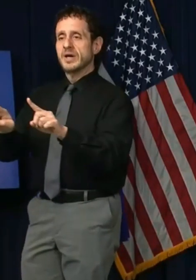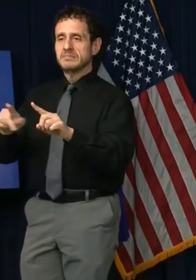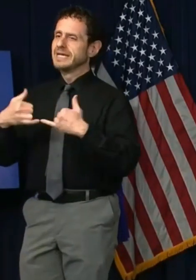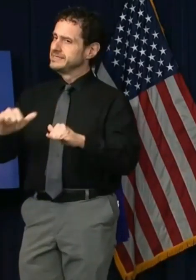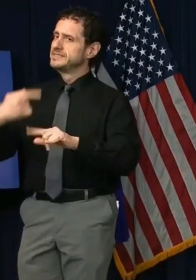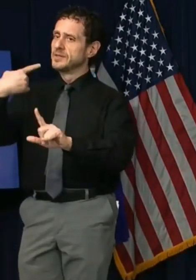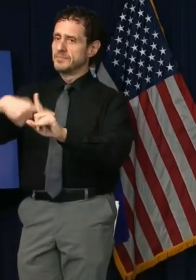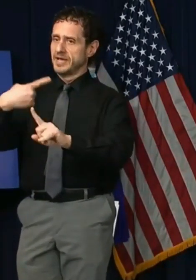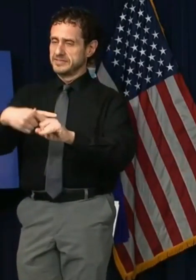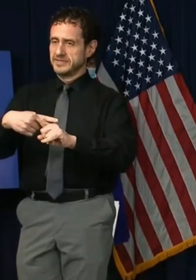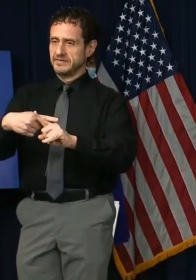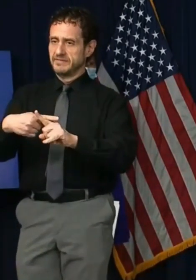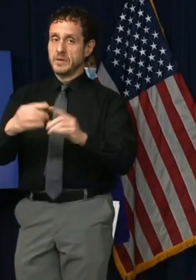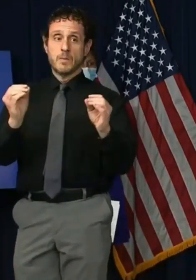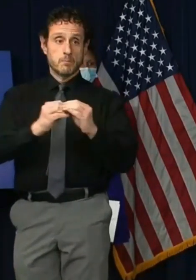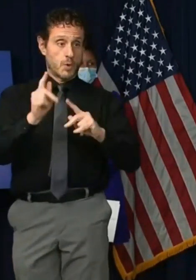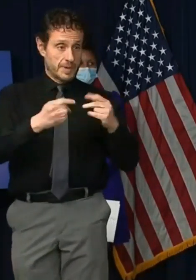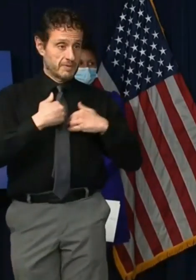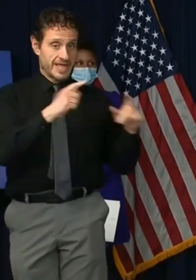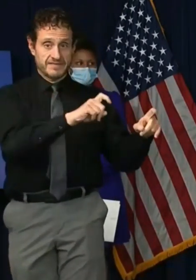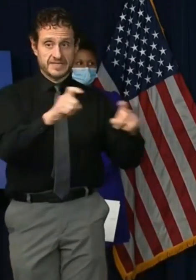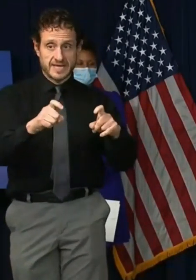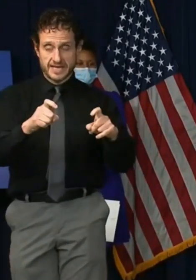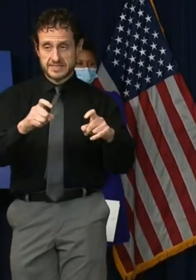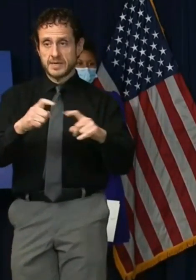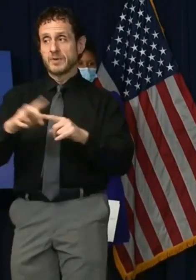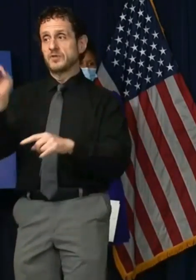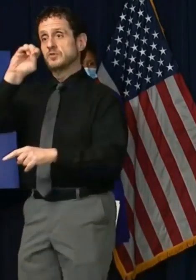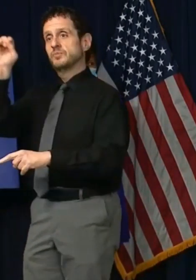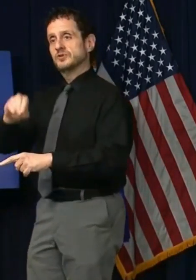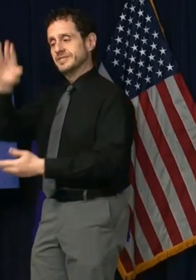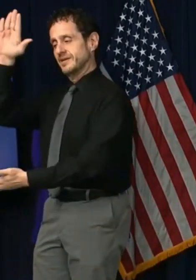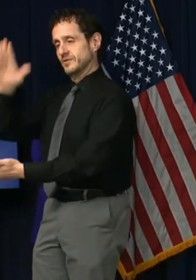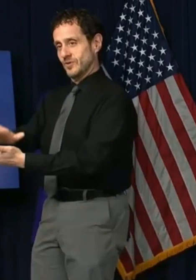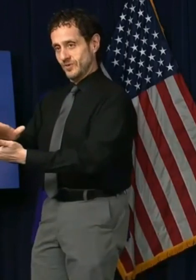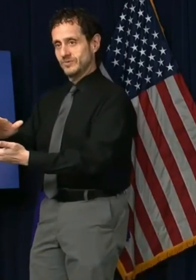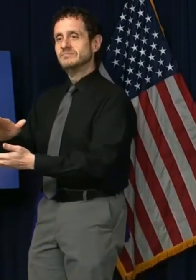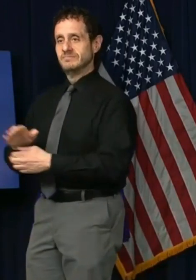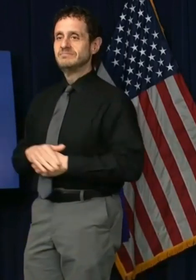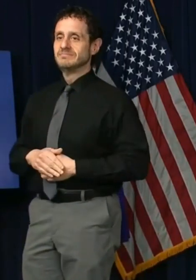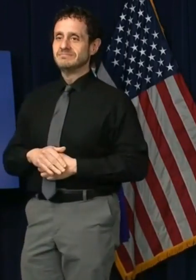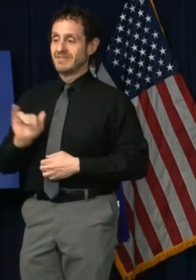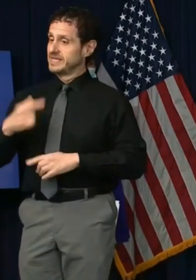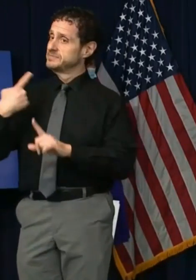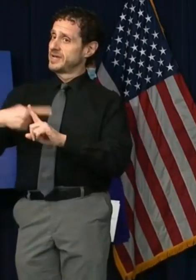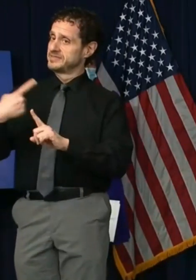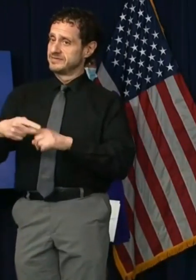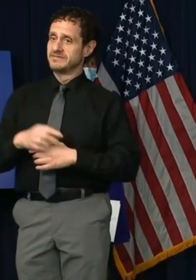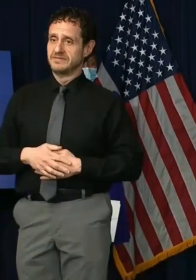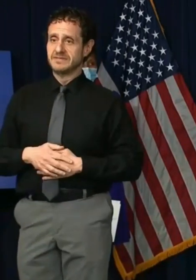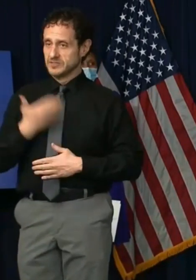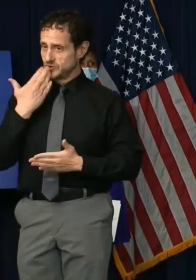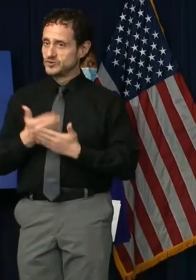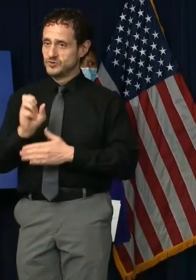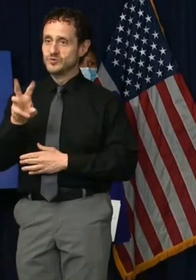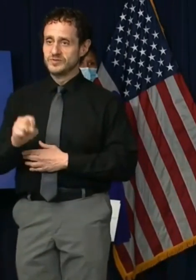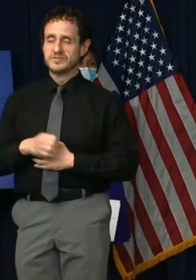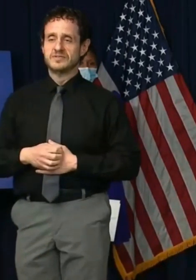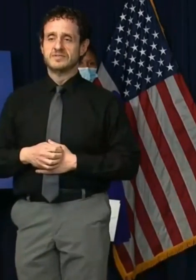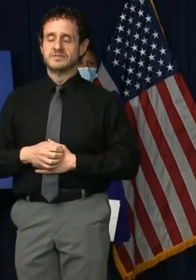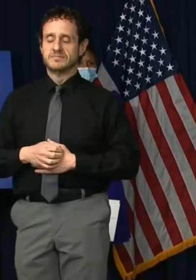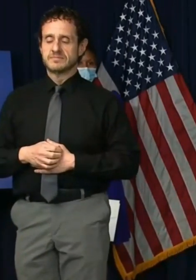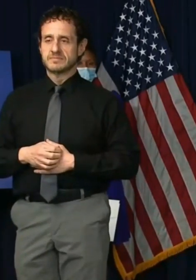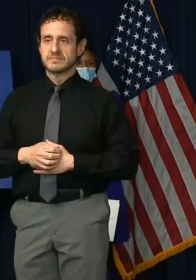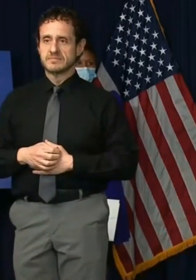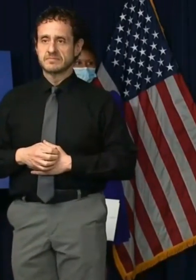everyone when more people are getting tested and there is a lower ratio of positives. Surpassing